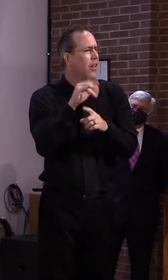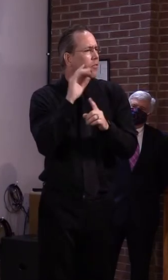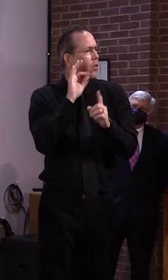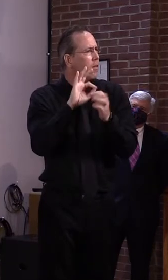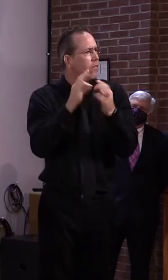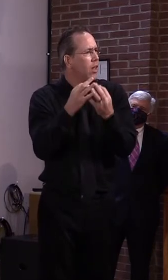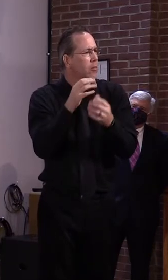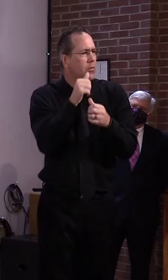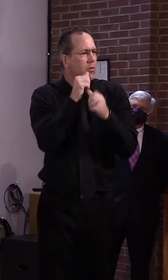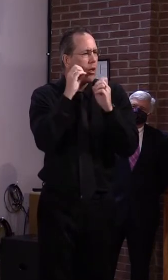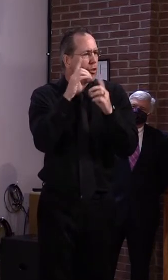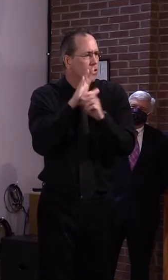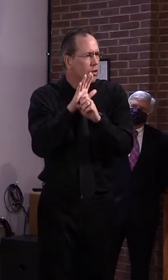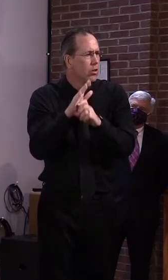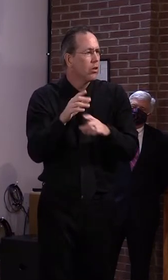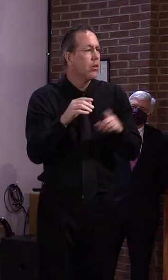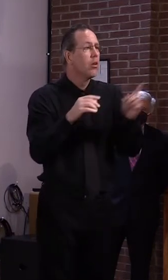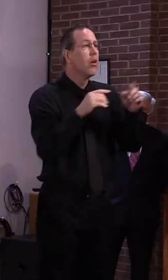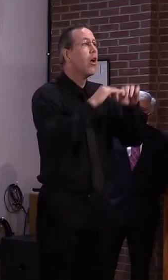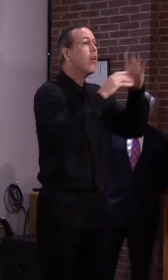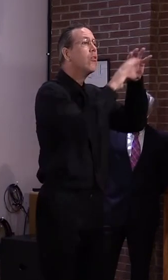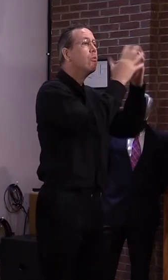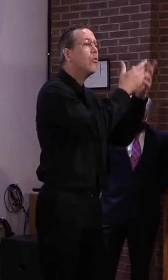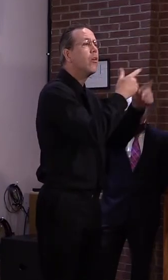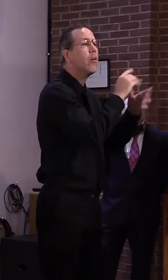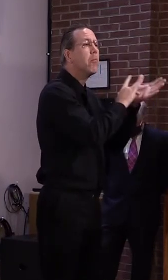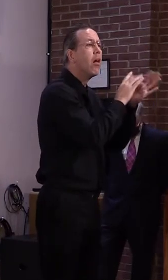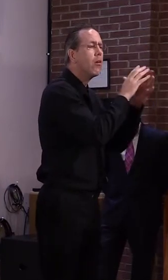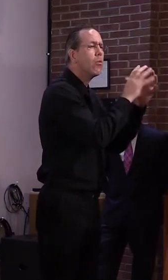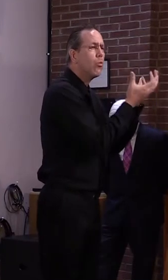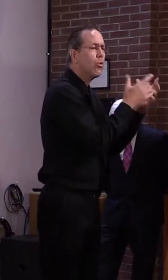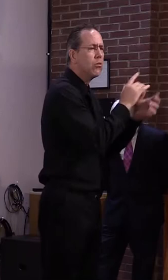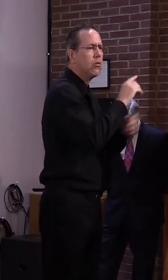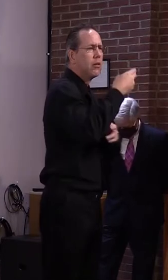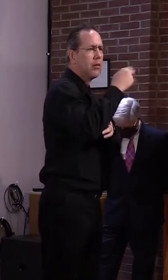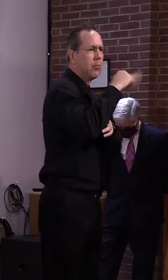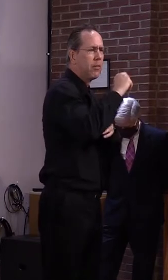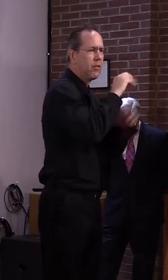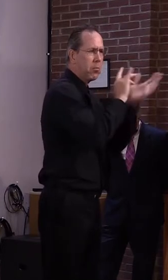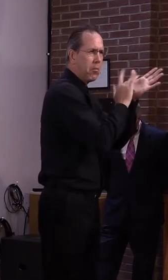schools, FERPA is a much higher standard. So we have to rely on our internal experts